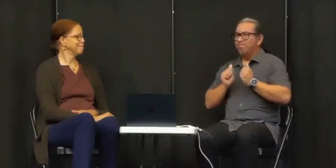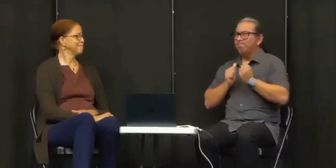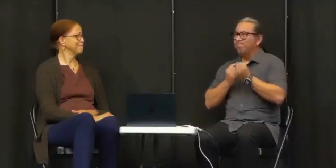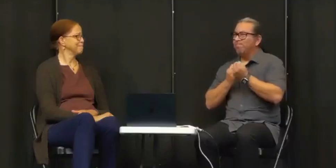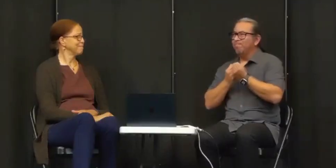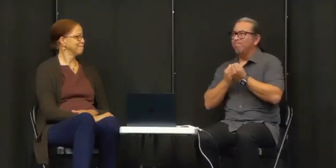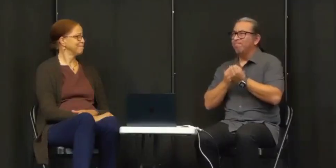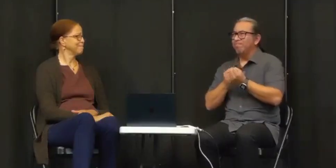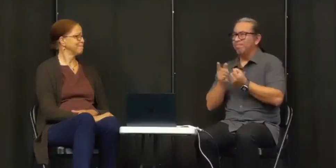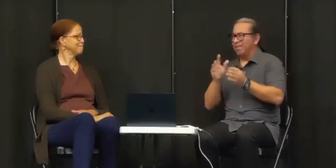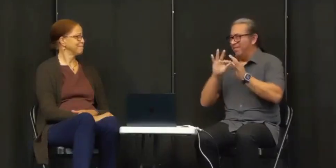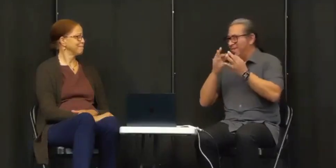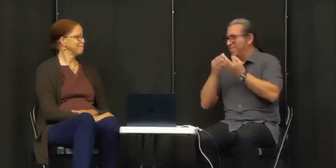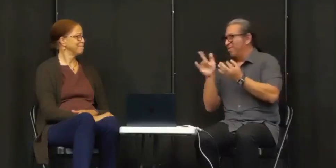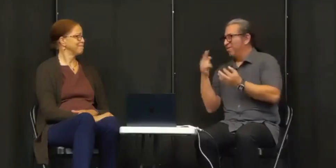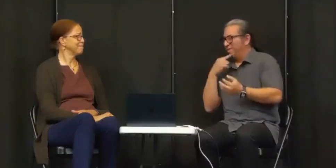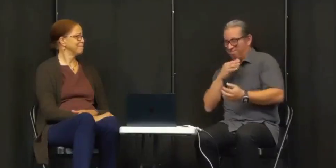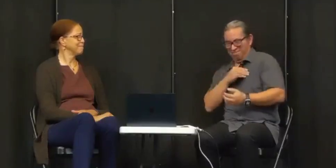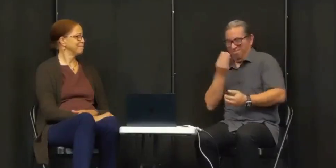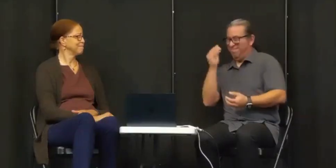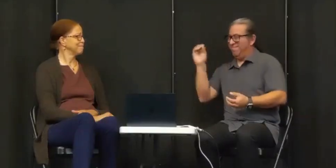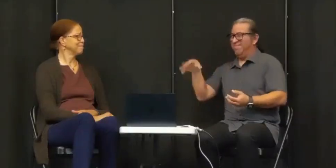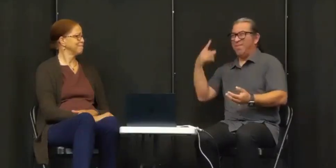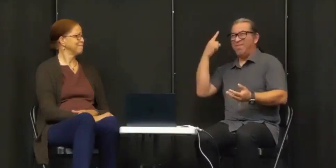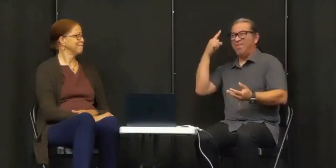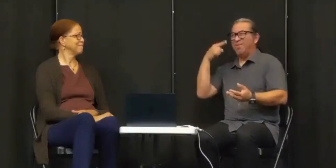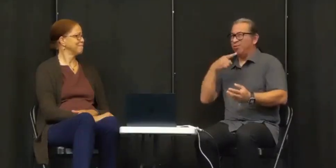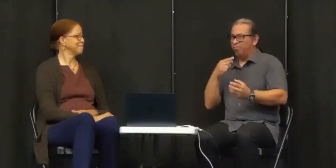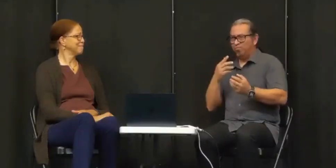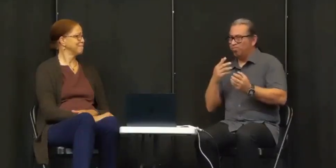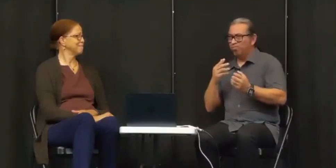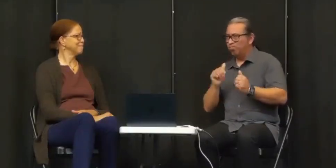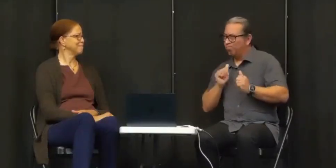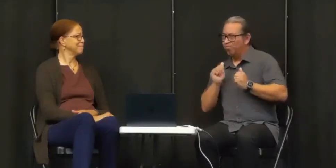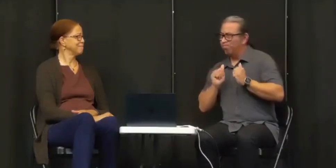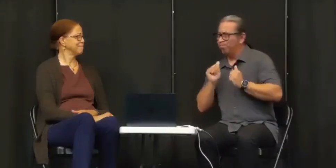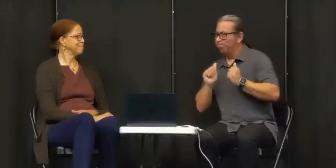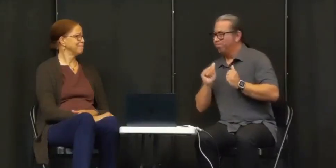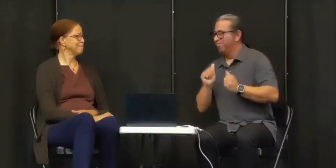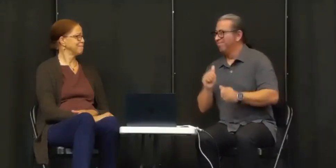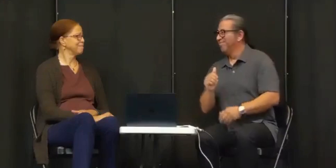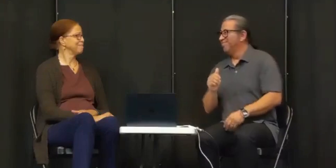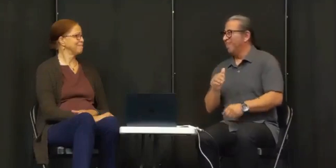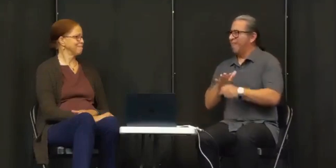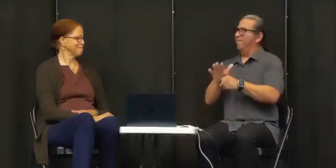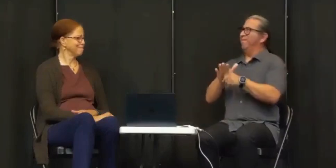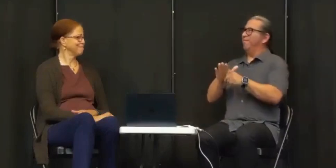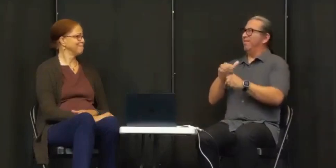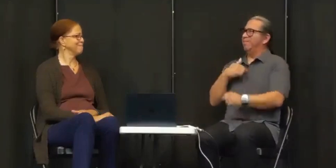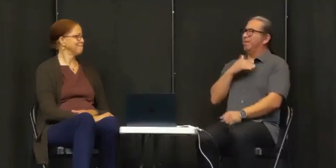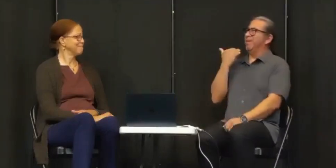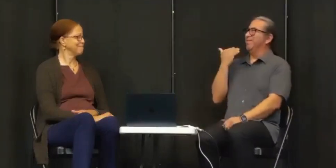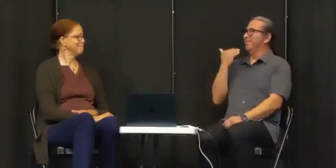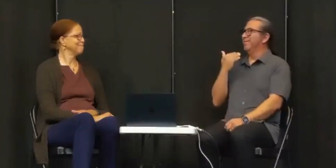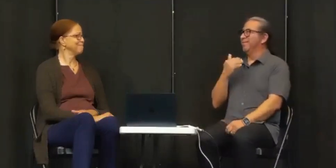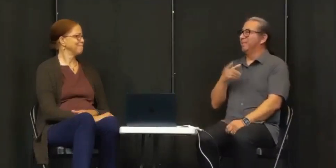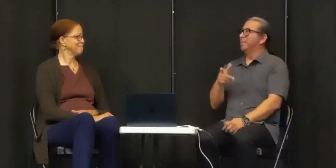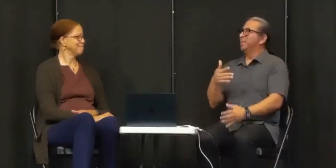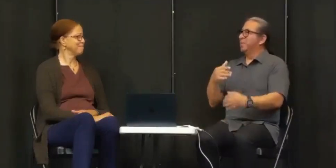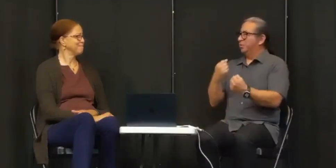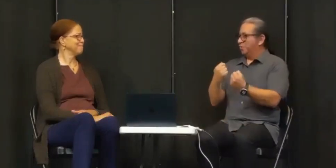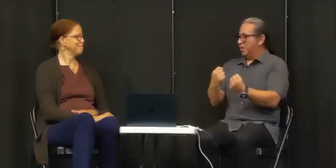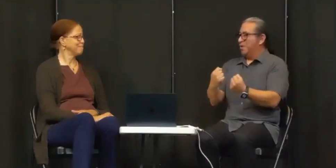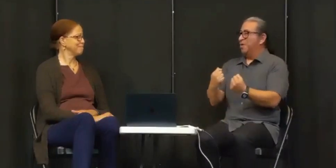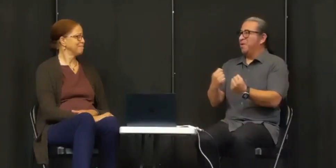own self-advocacy to be assertive. And the family said, what do you need? Like you said, mentioned with the name tag.